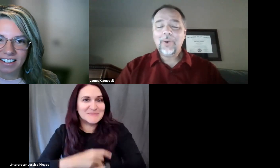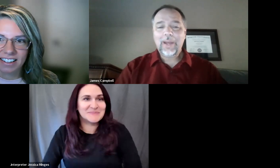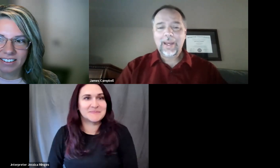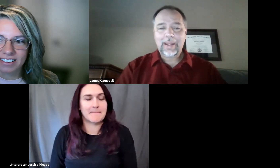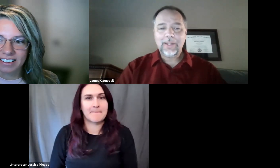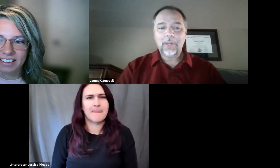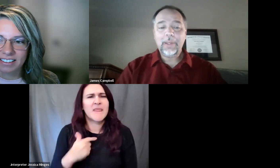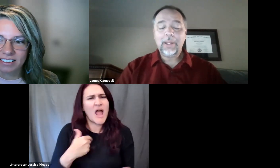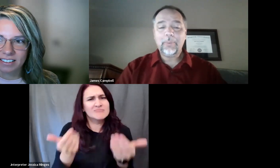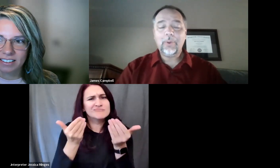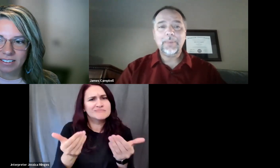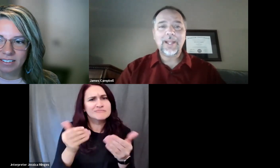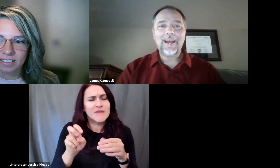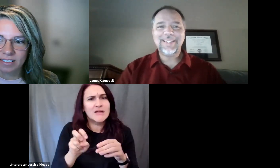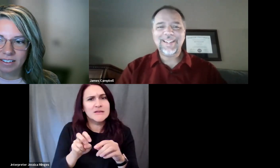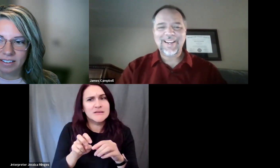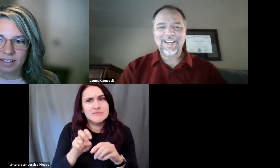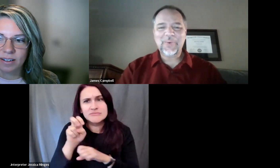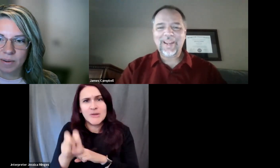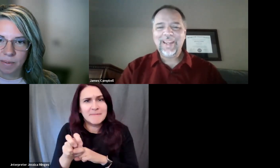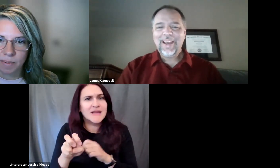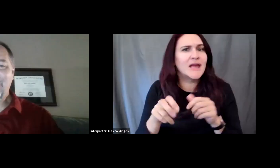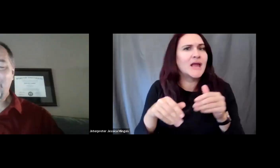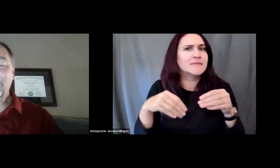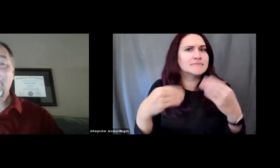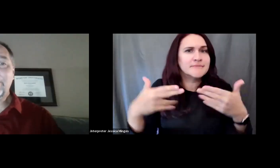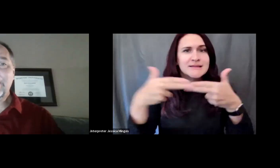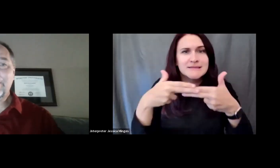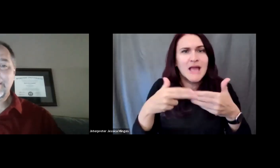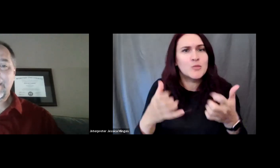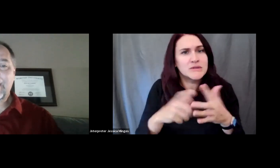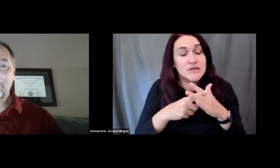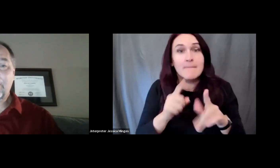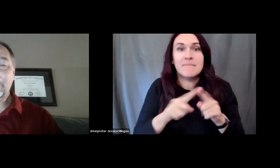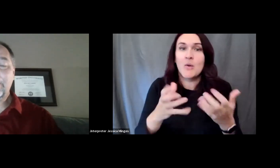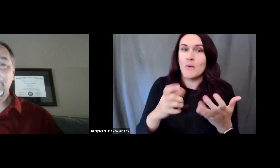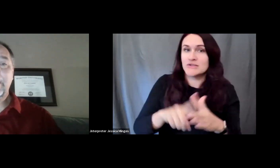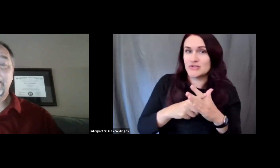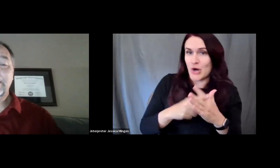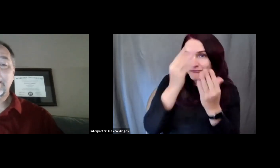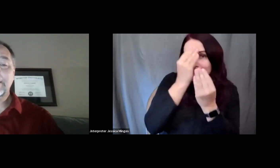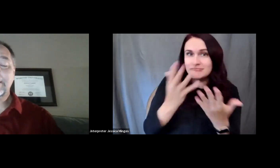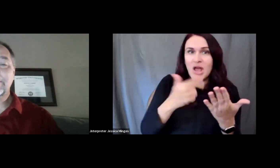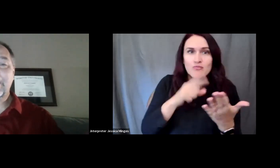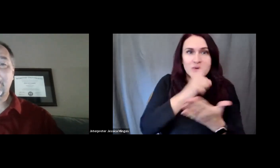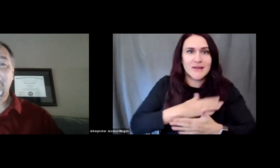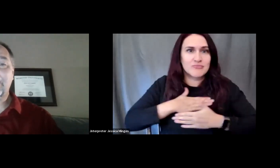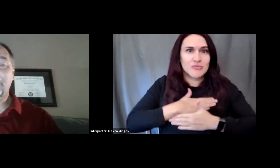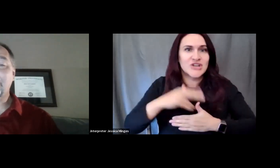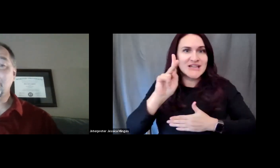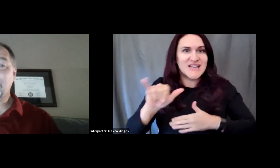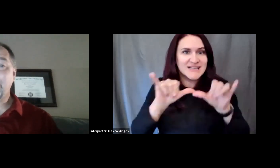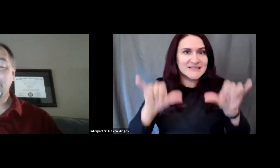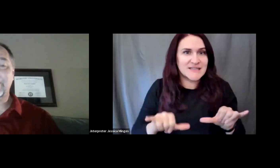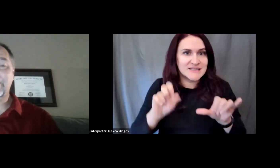I will go ahead and jump in and pull up slides and get underway. But I want to begin by saying I really appreciate the Kentucky Systems of Care